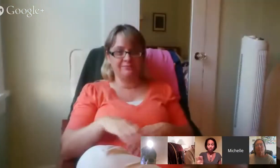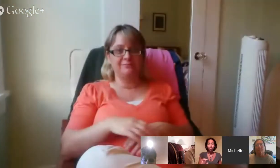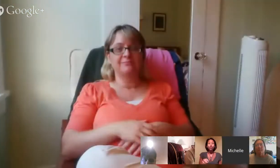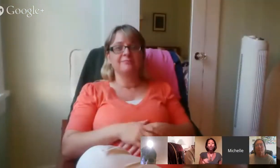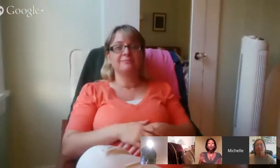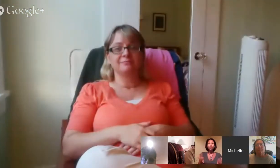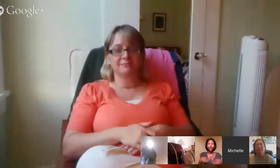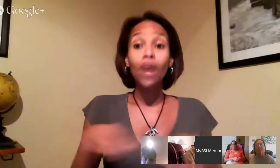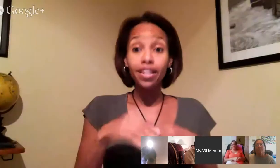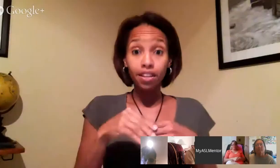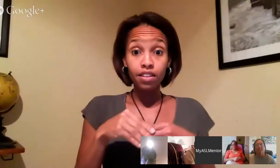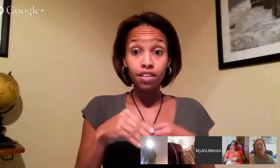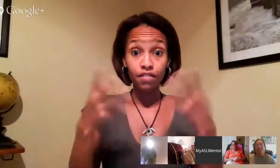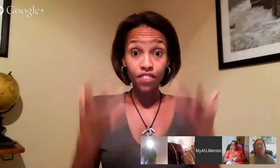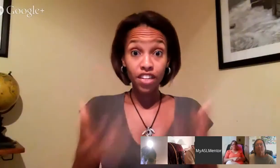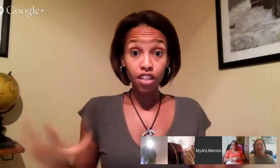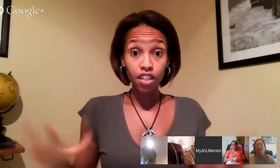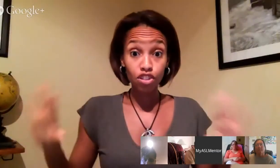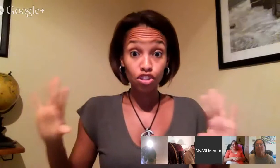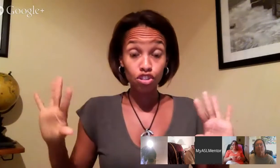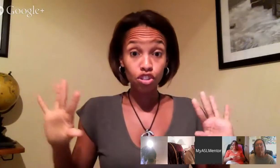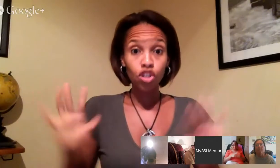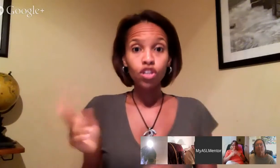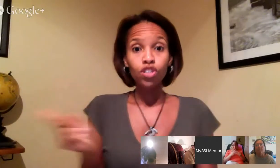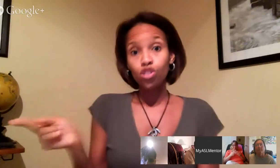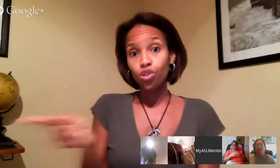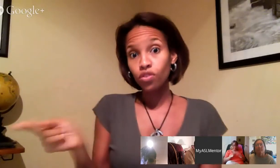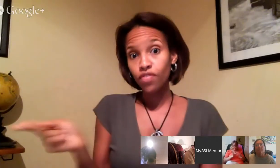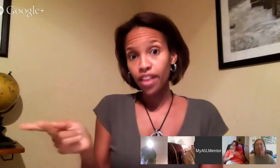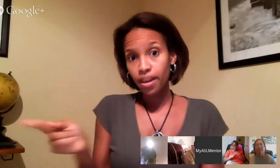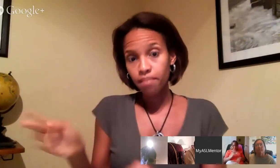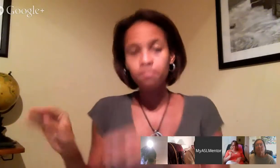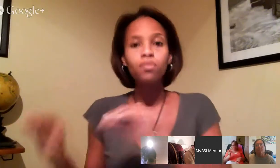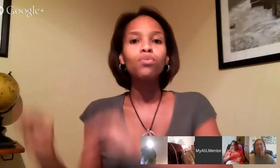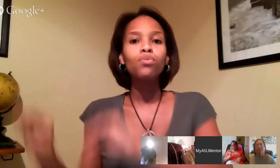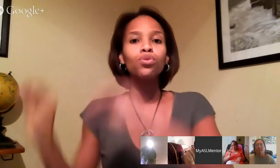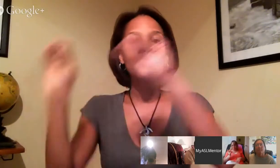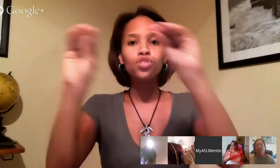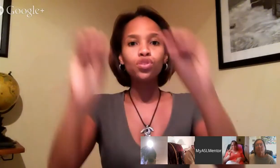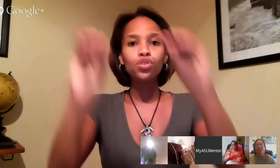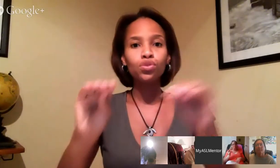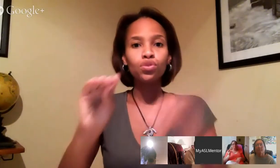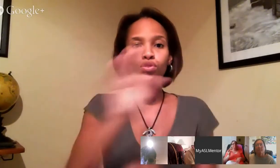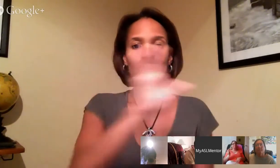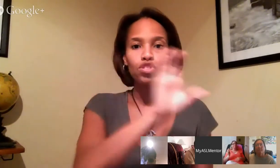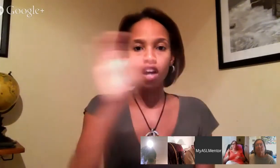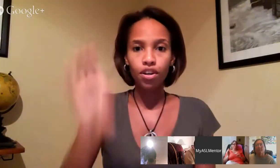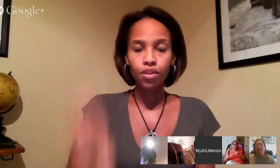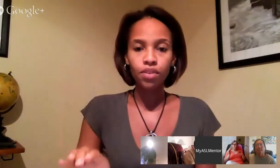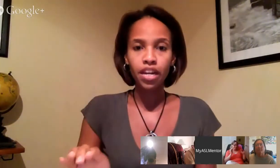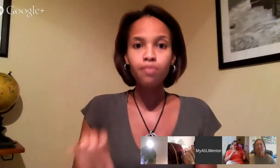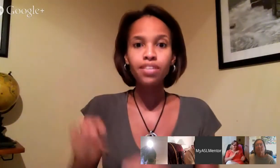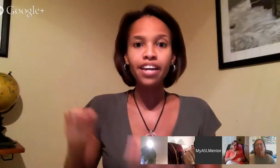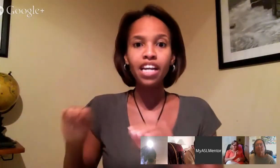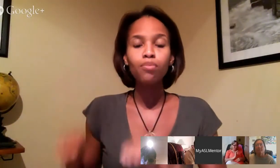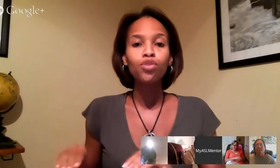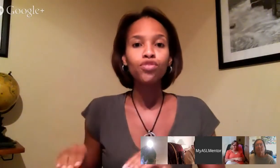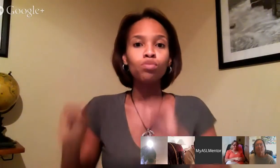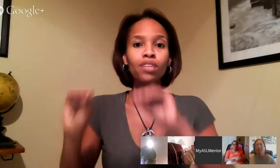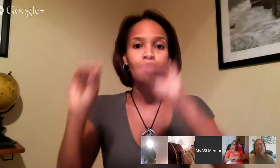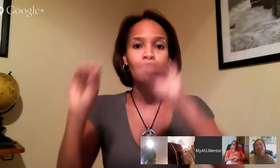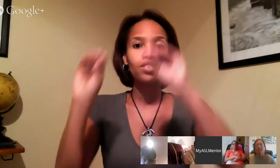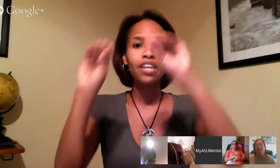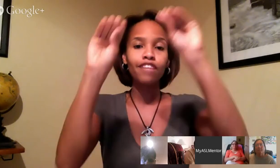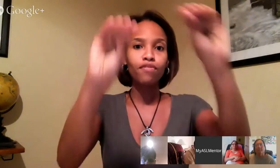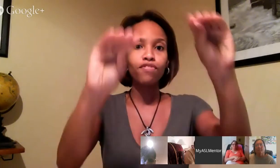Okay. Wedding, finish. Two of them move to Chicago. And I'm signing move to